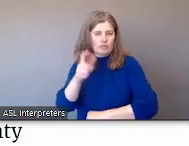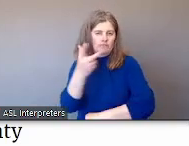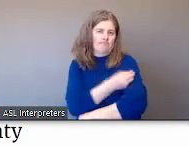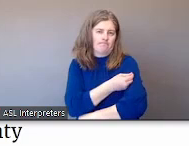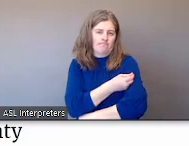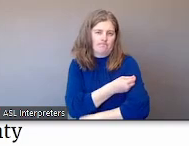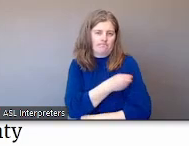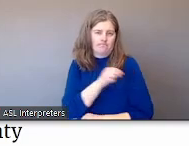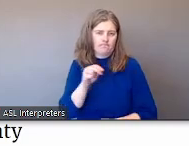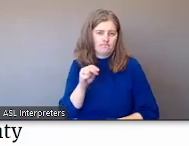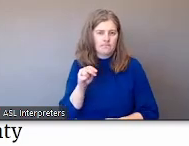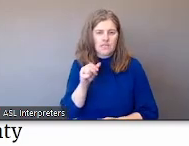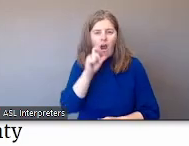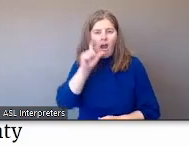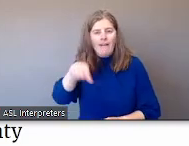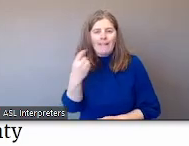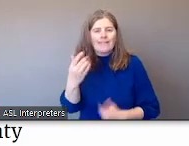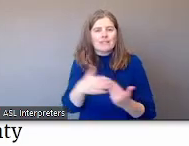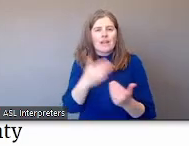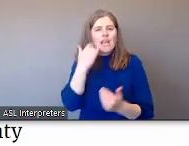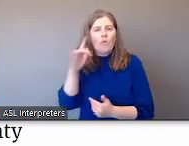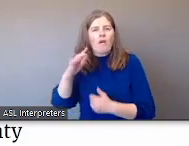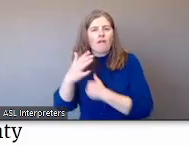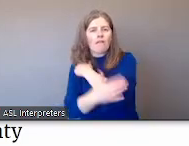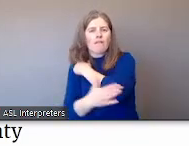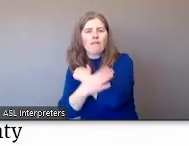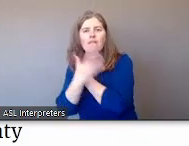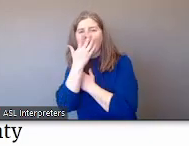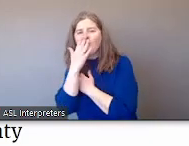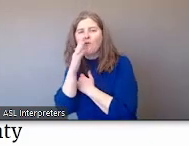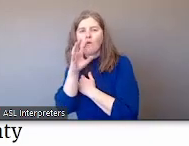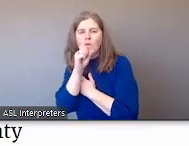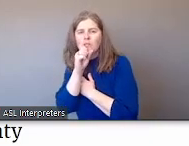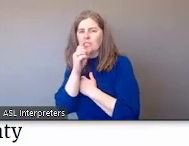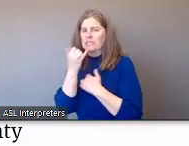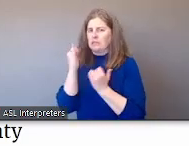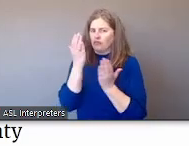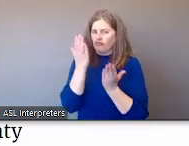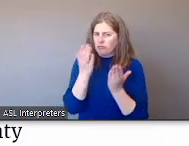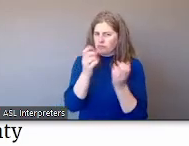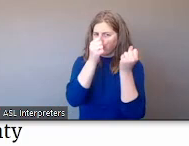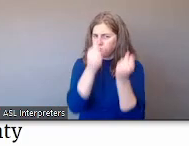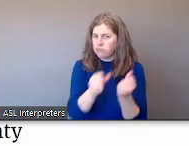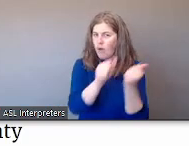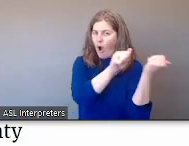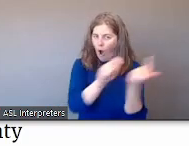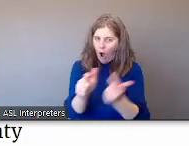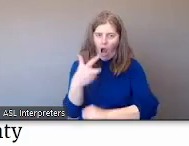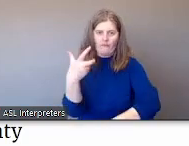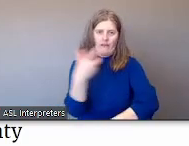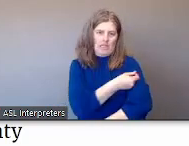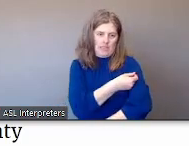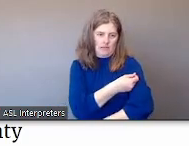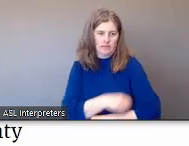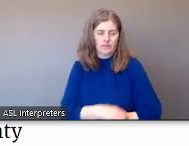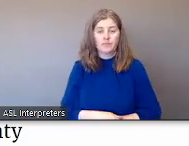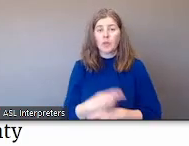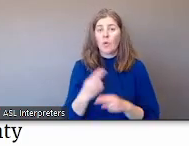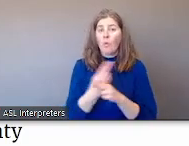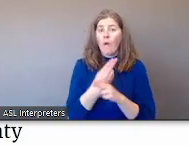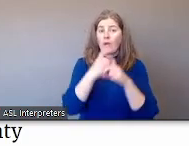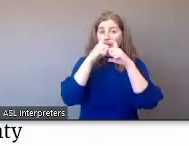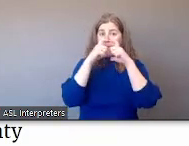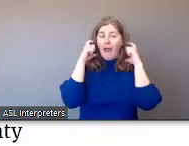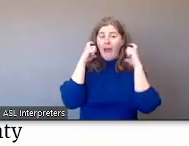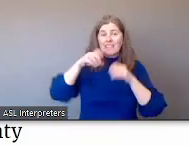your county's orange. They still recommend, we still recommend everyone getting vaccinated. Wearing masks indoors, particularly if the